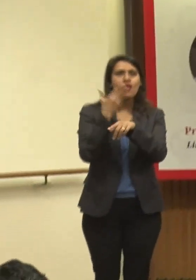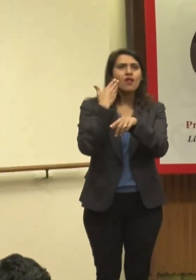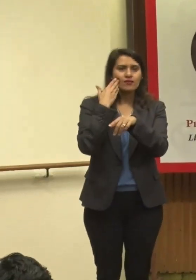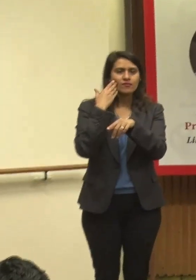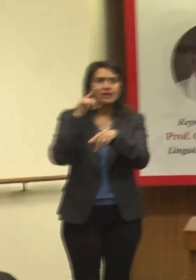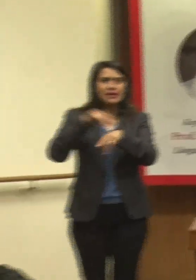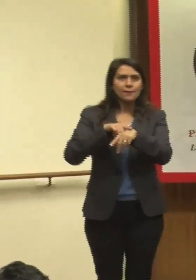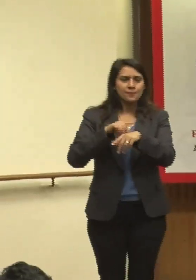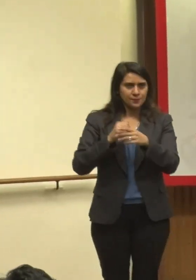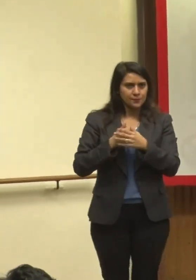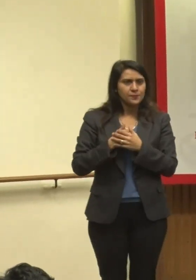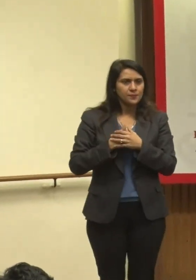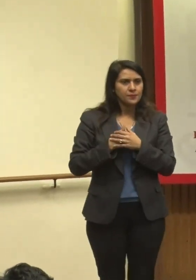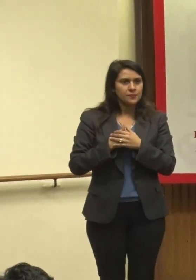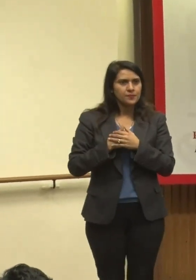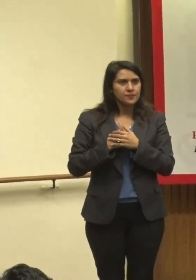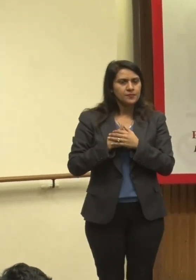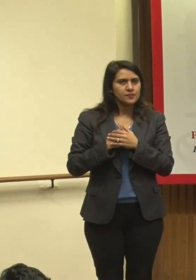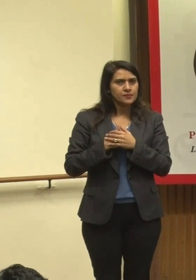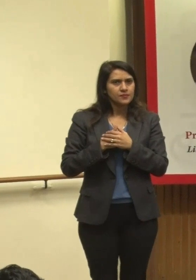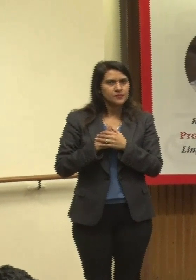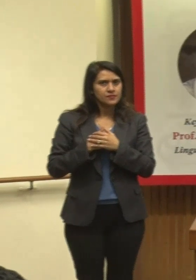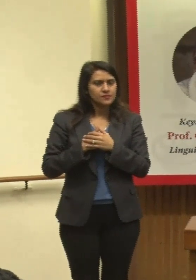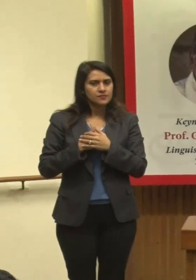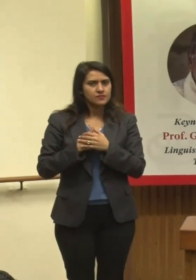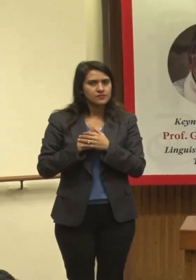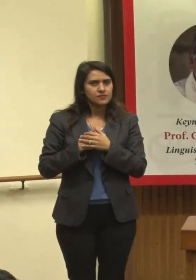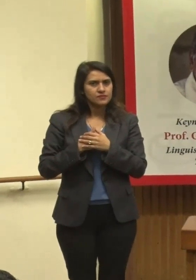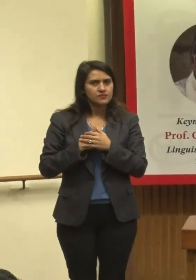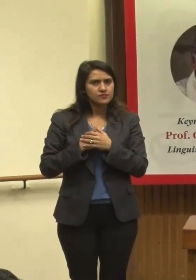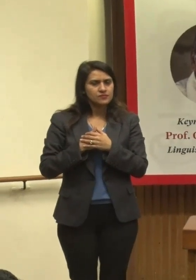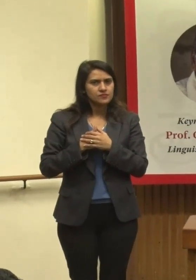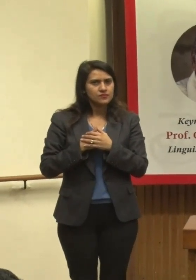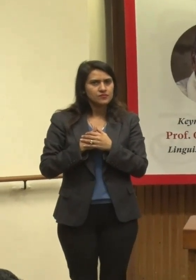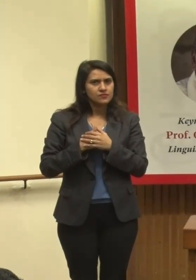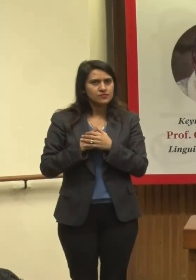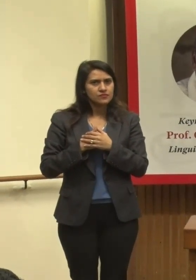arrived. And then this